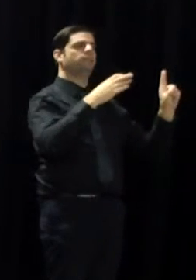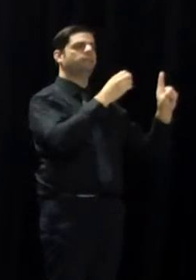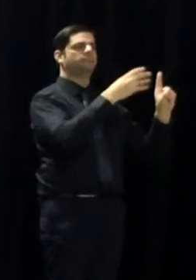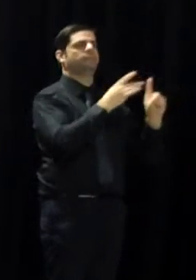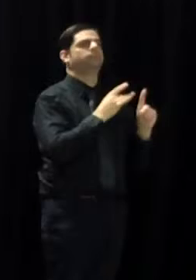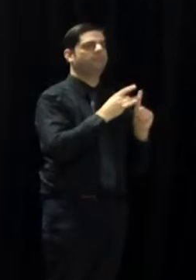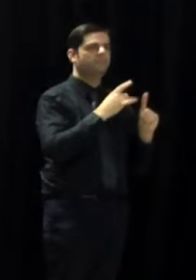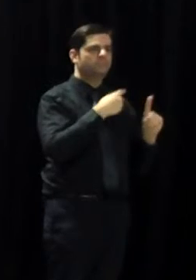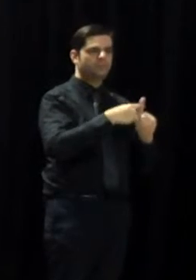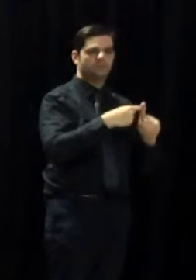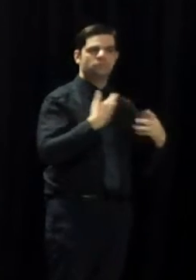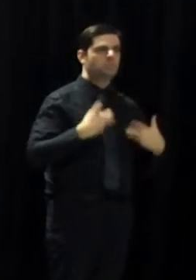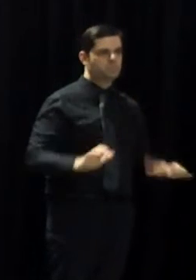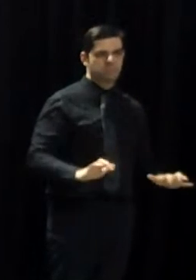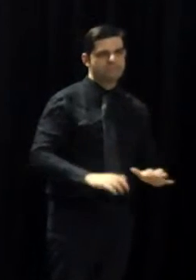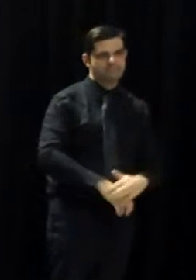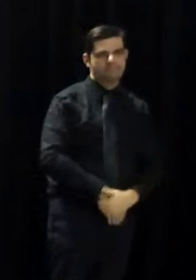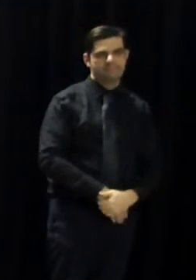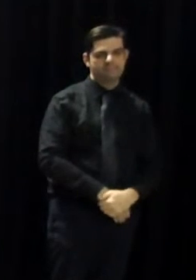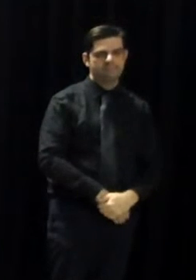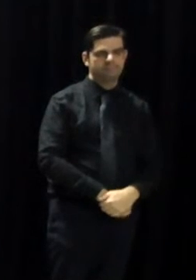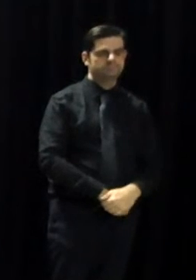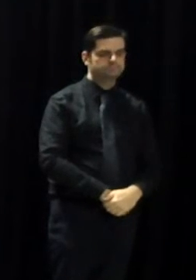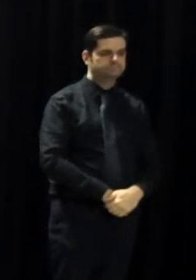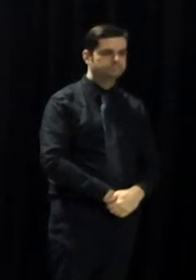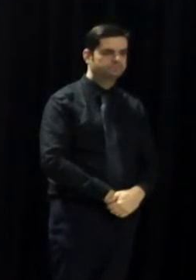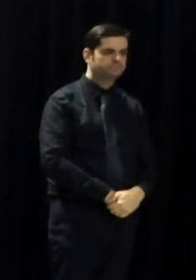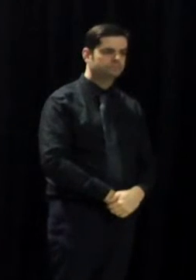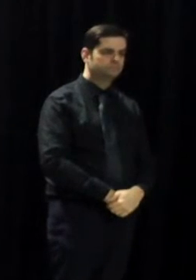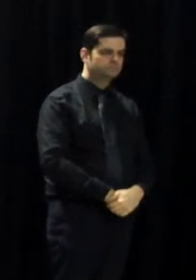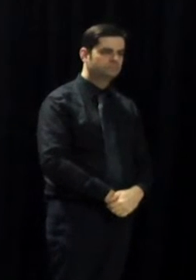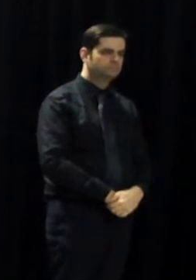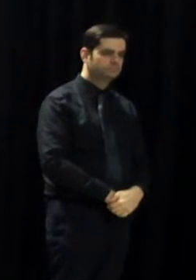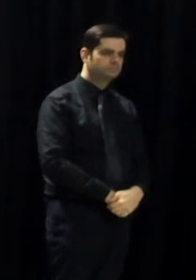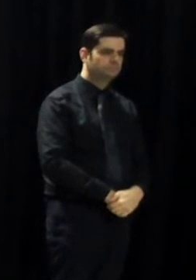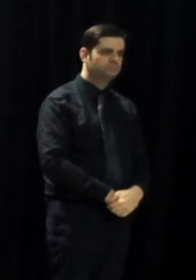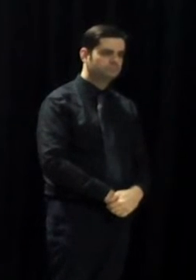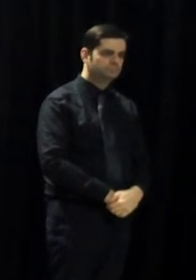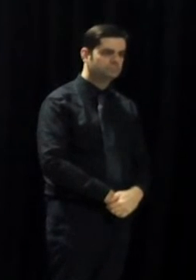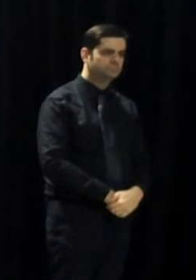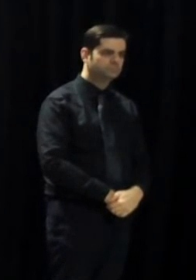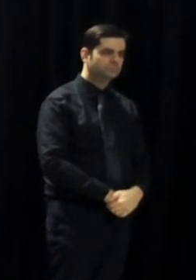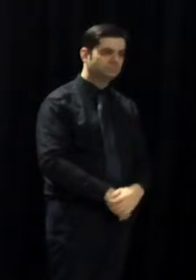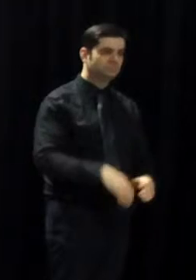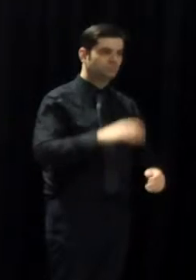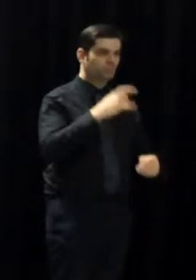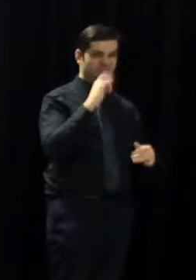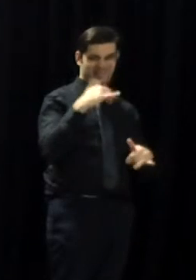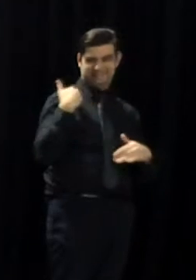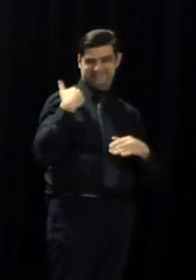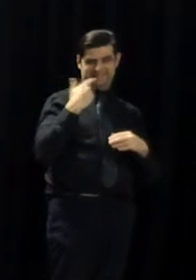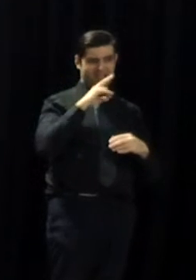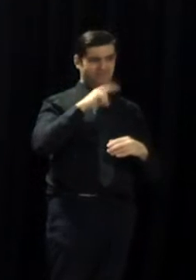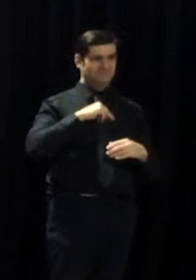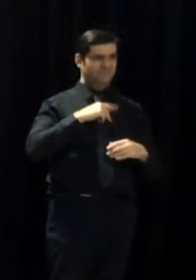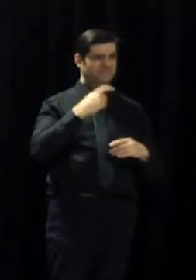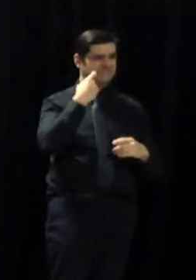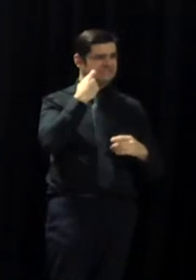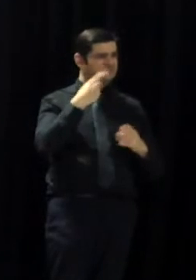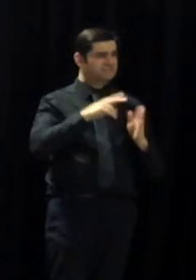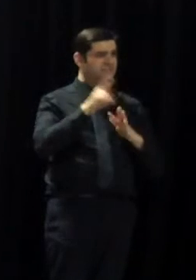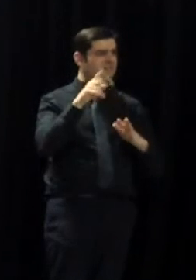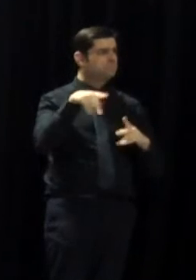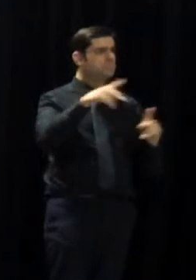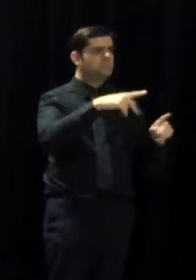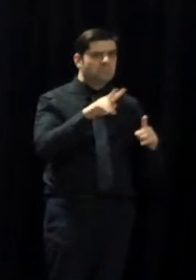certainly need people to recognize this. Please stay within your own pods. There's even risk